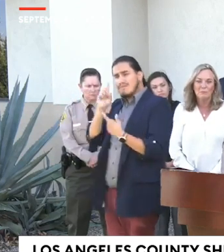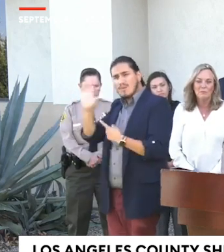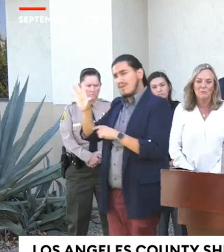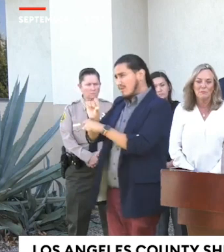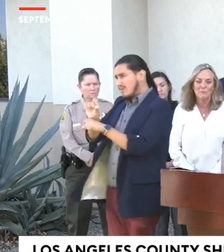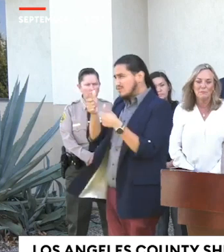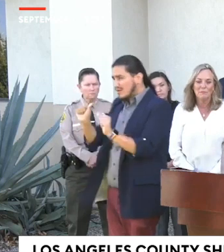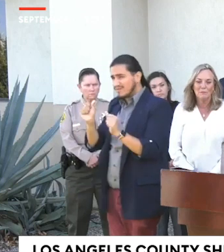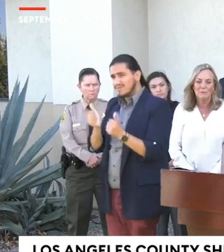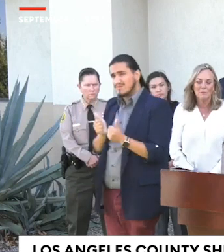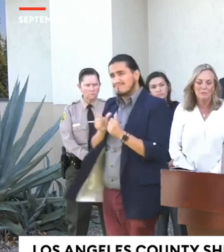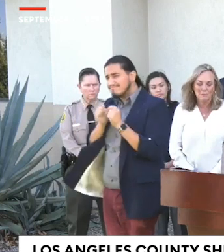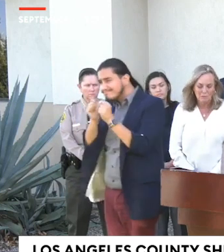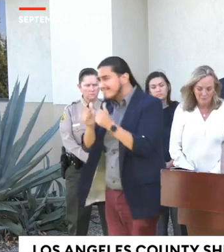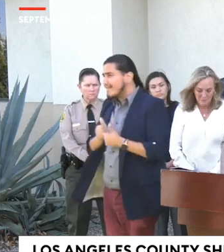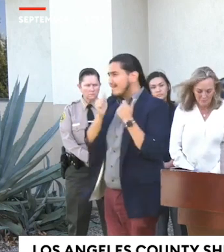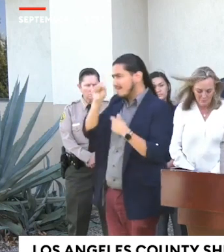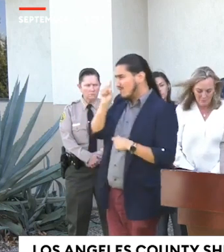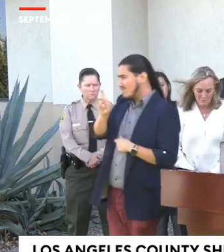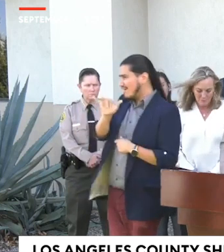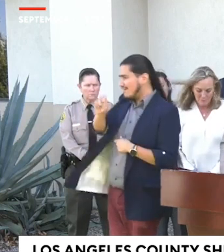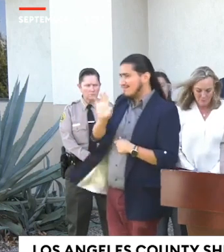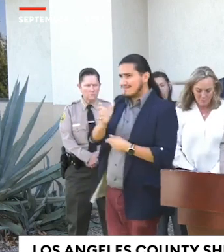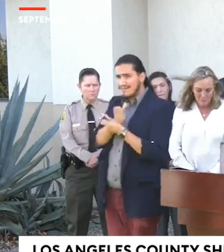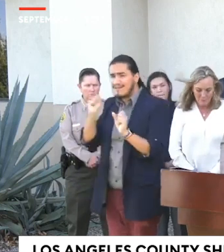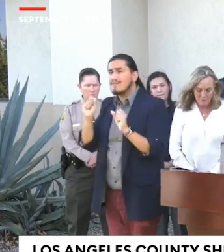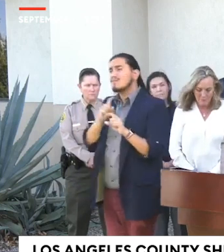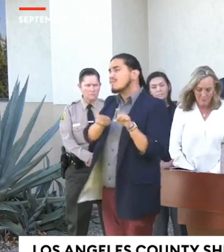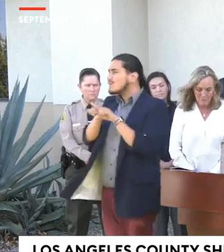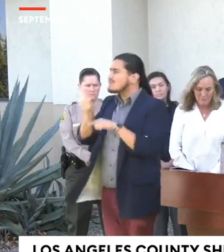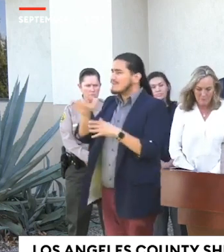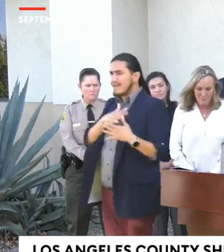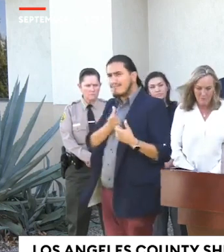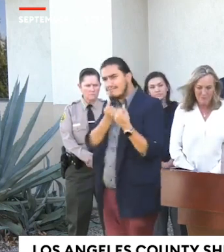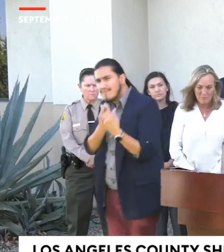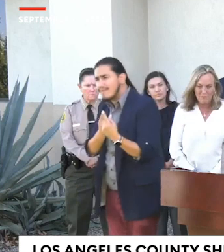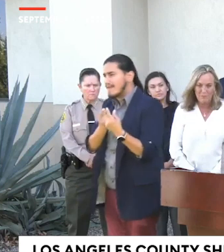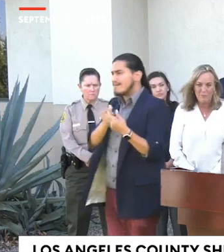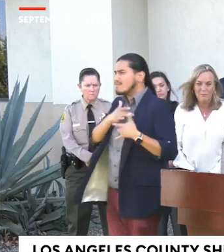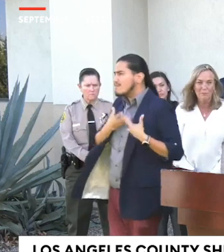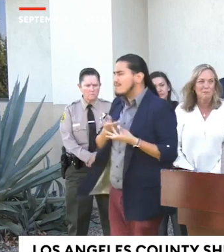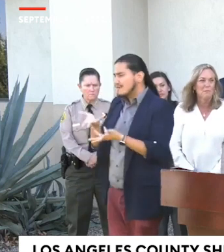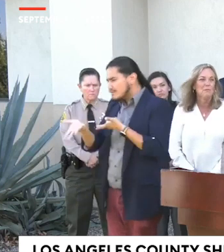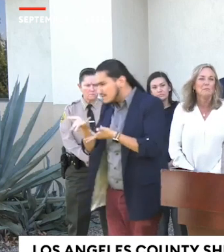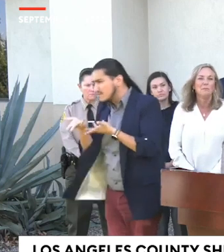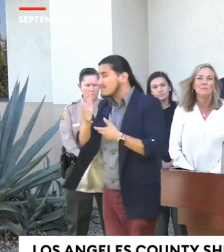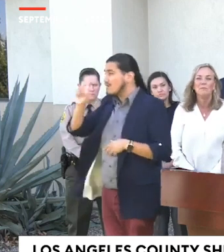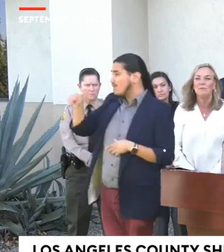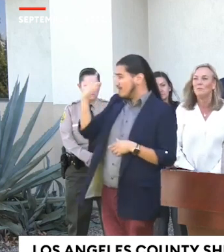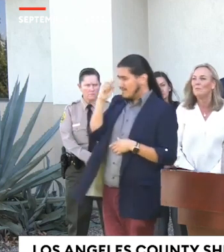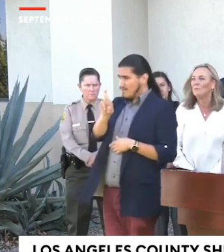in trying to save Ryan's life, but their empathy, their compassion, not only towards Ryan's